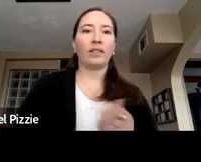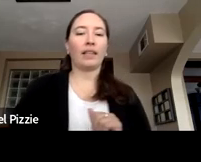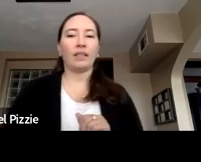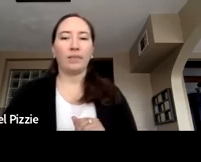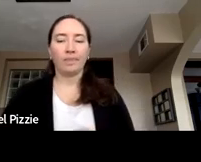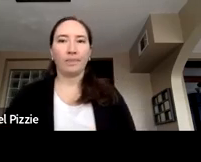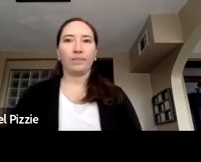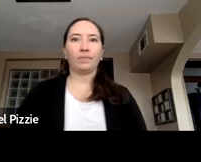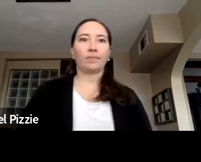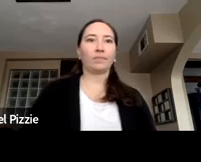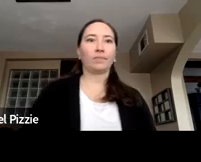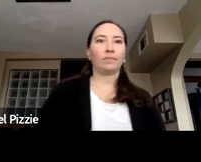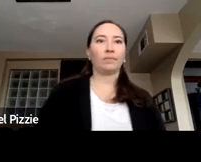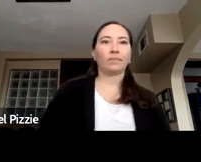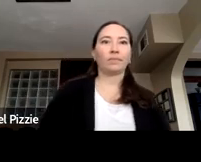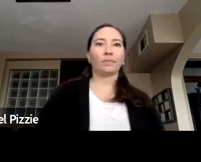that looks like this.